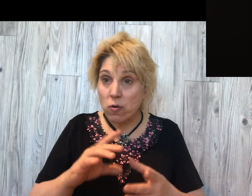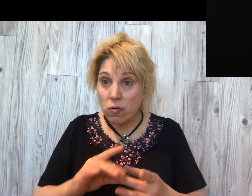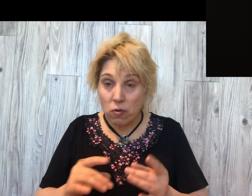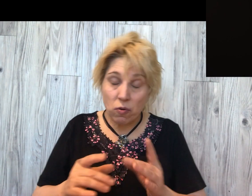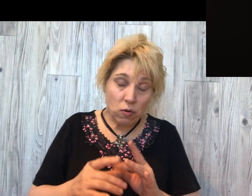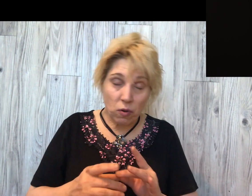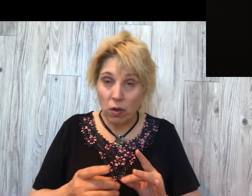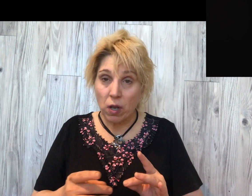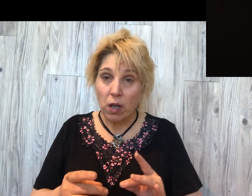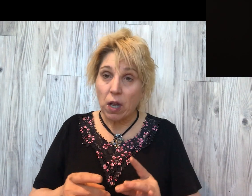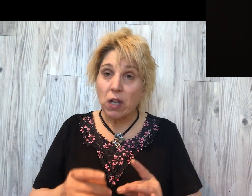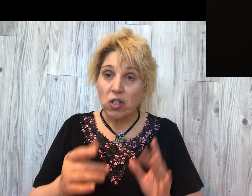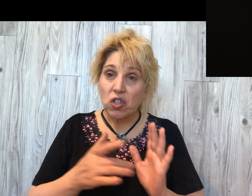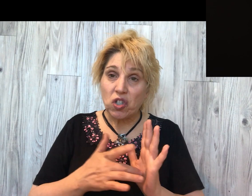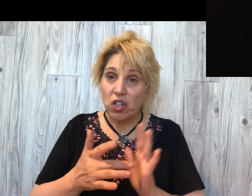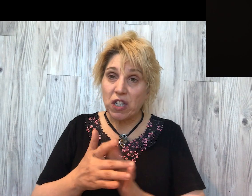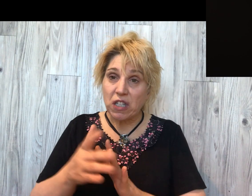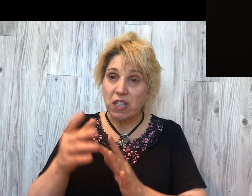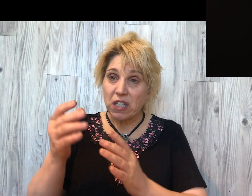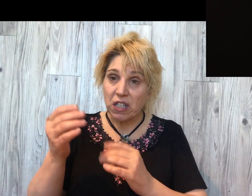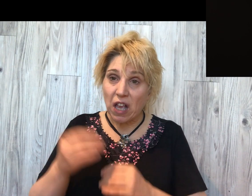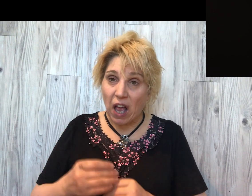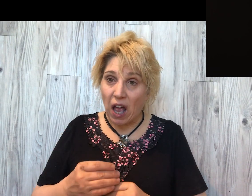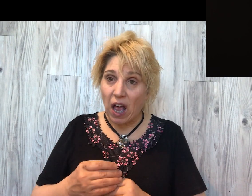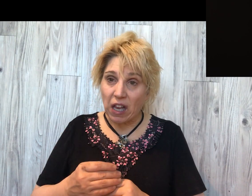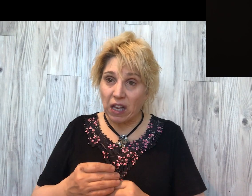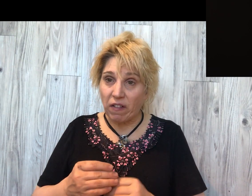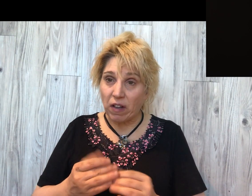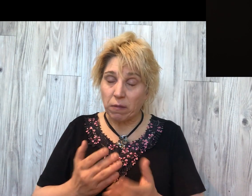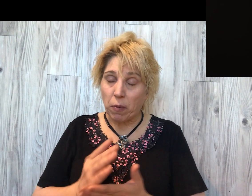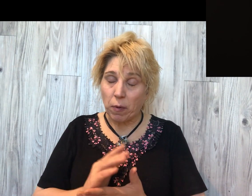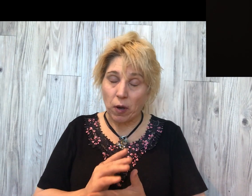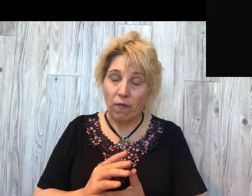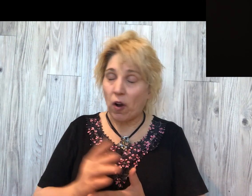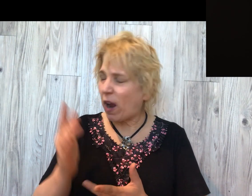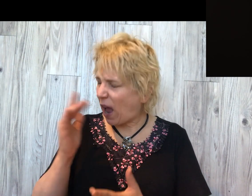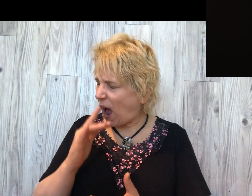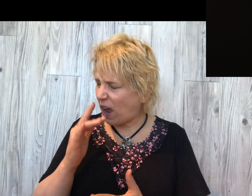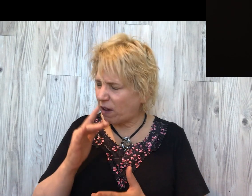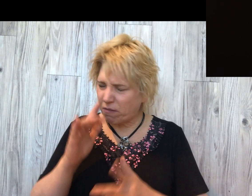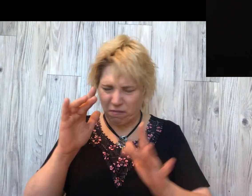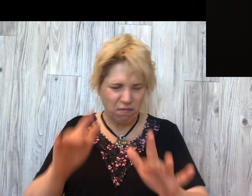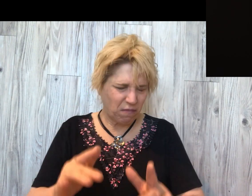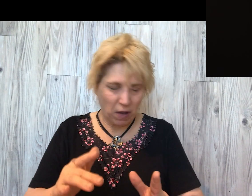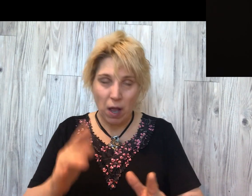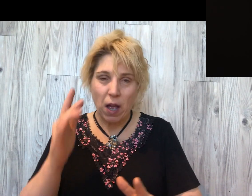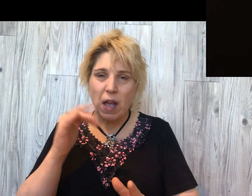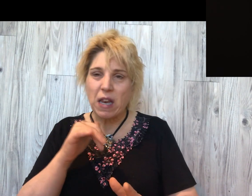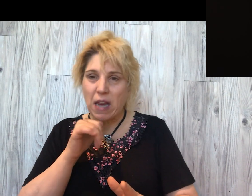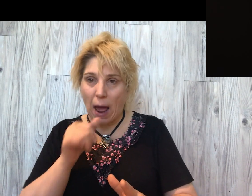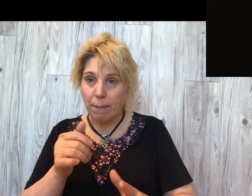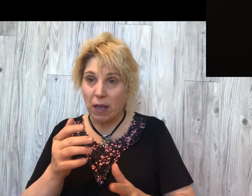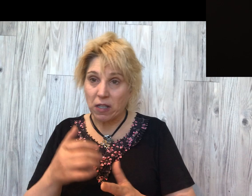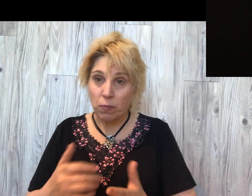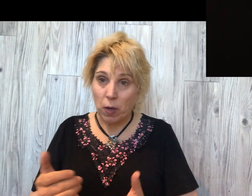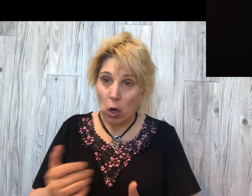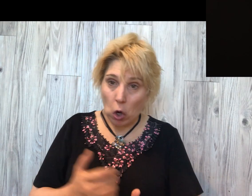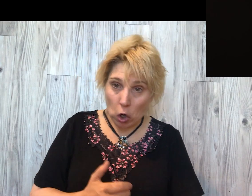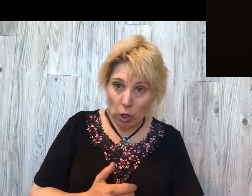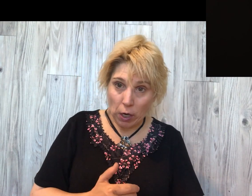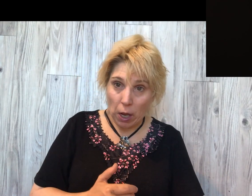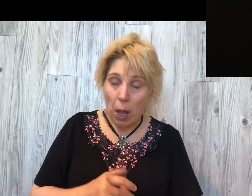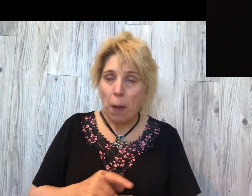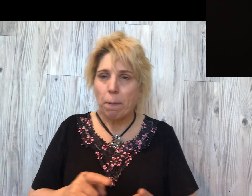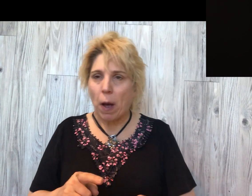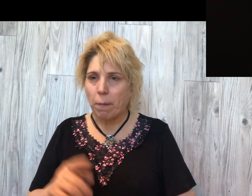is giving us permission to ask for mercy. Not because we deserve it, but because we don't deserve it. Not